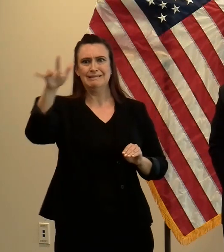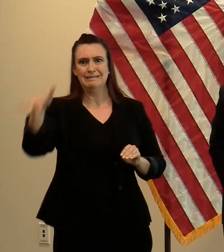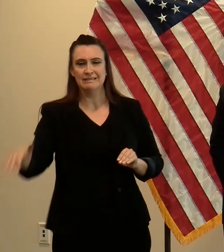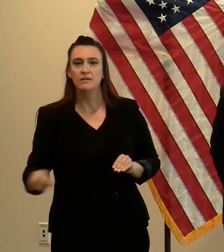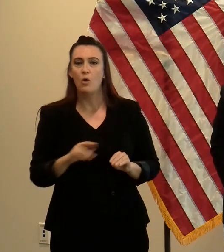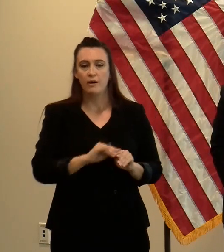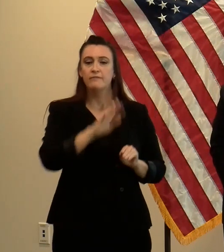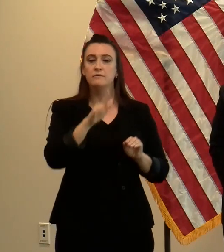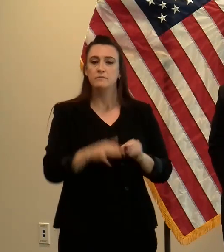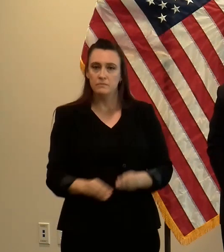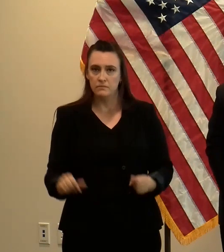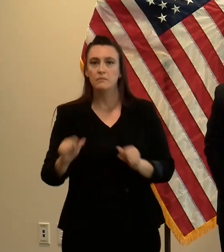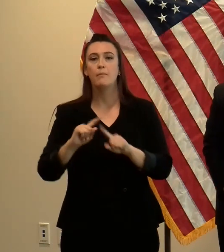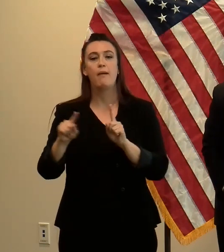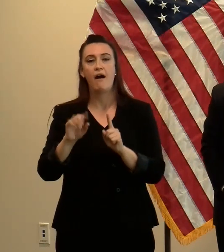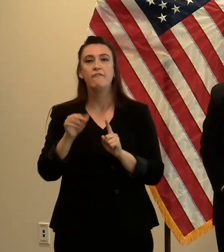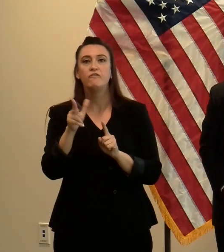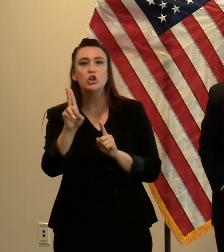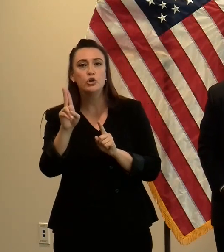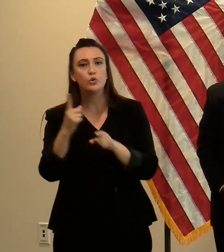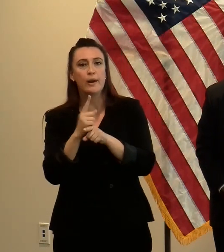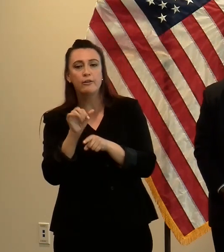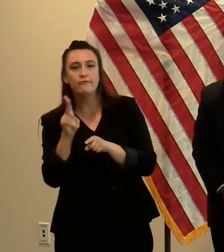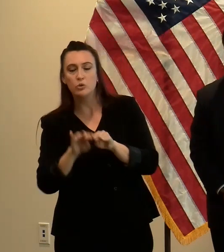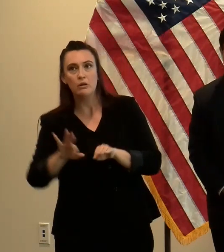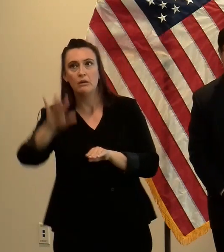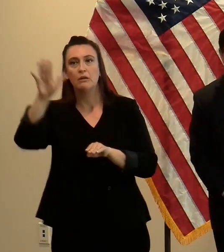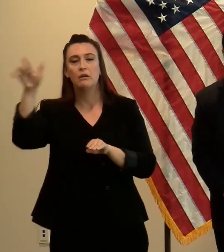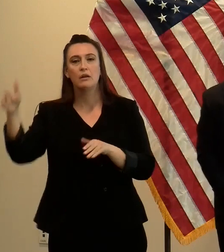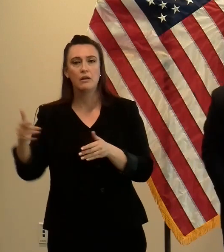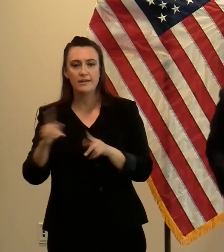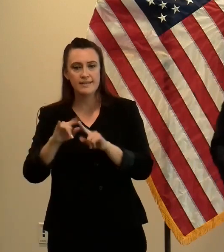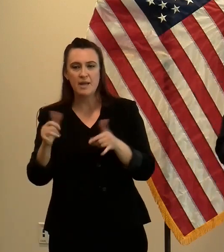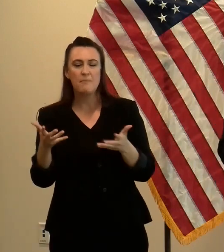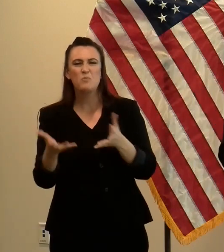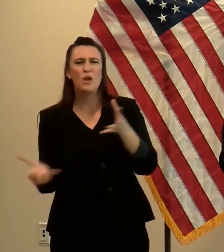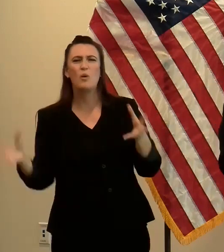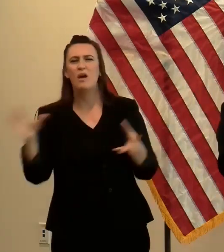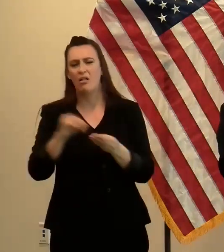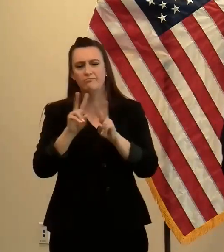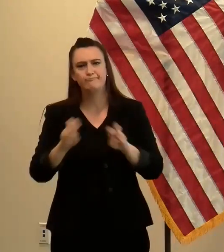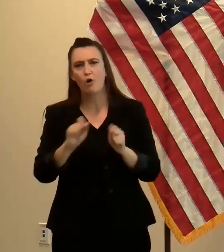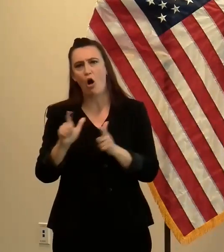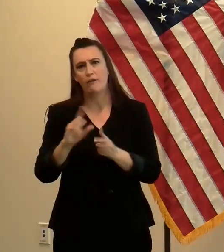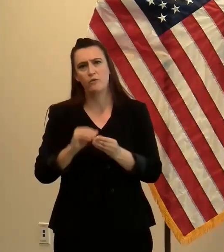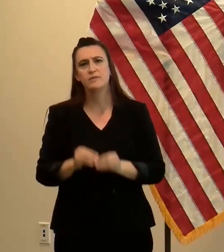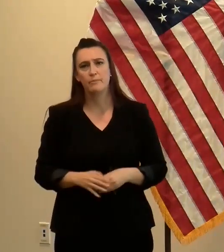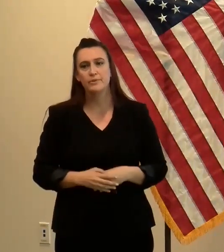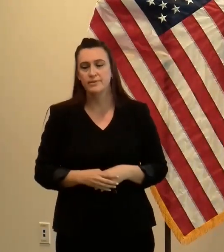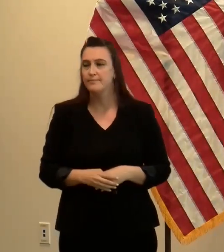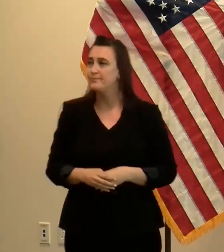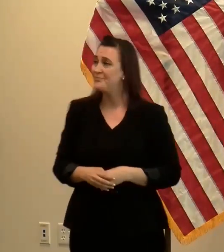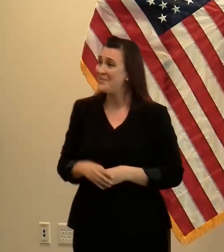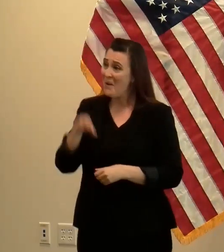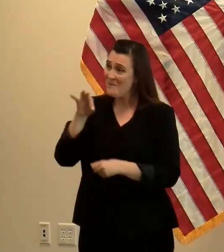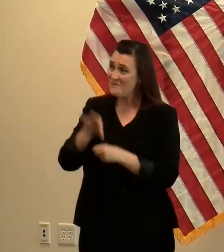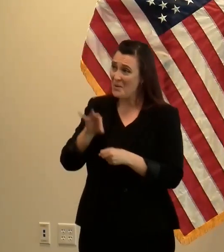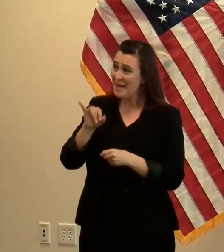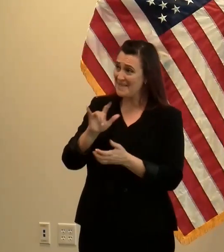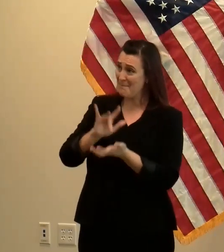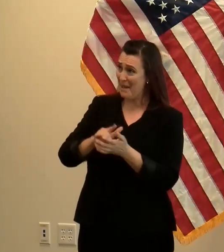flu season as well. So we'll be taking all of that into account. And I really didn't know that, that voting was a